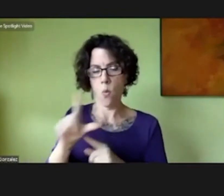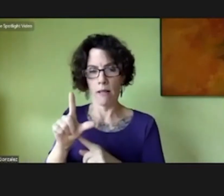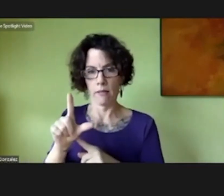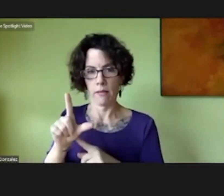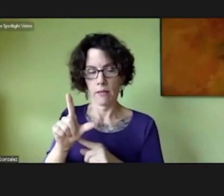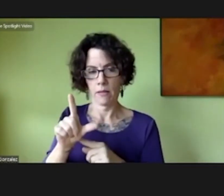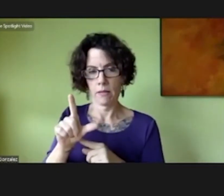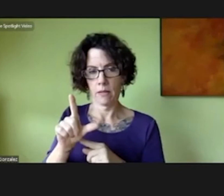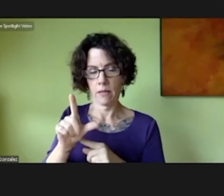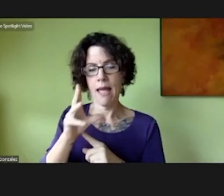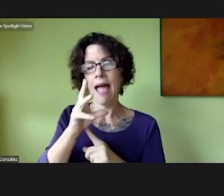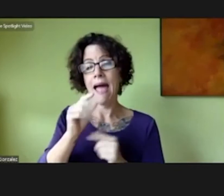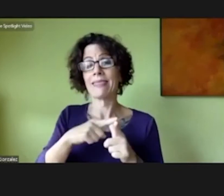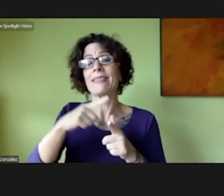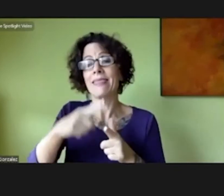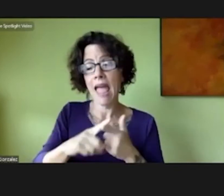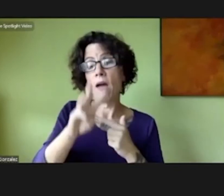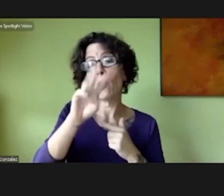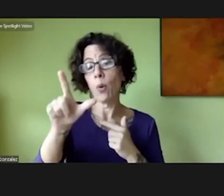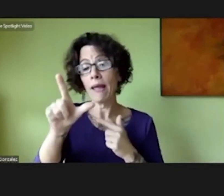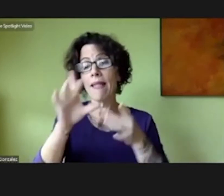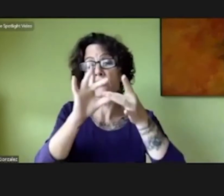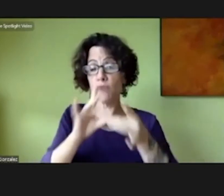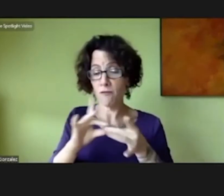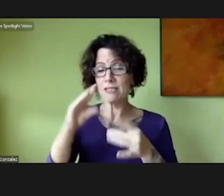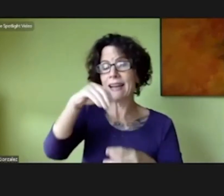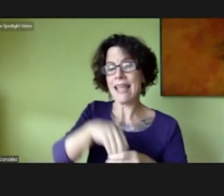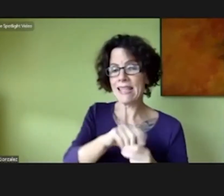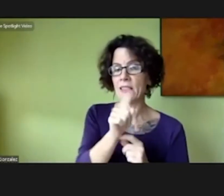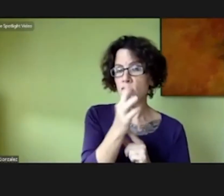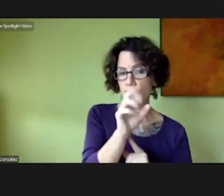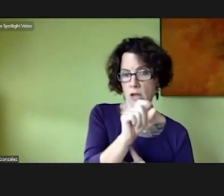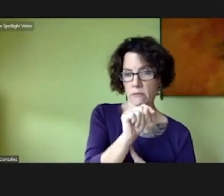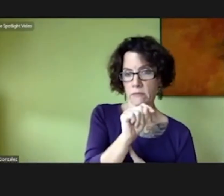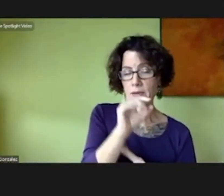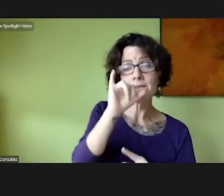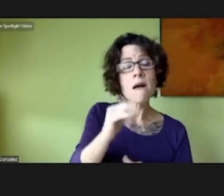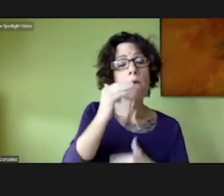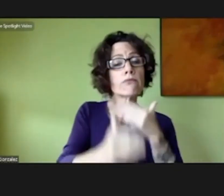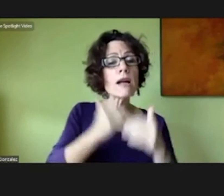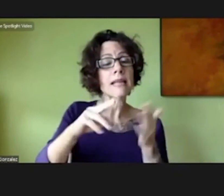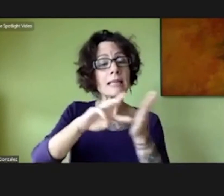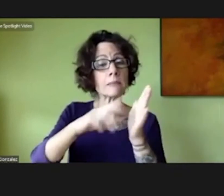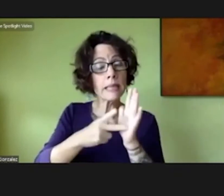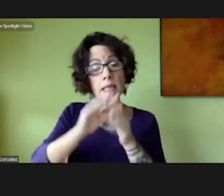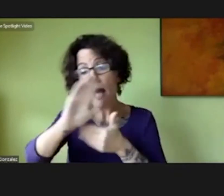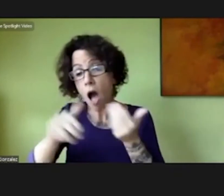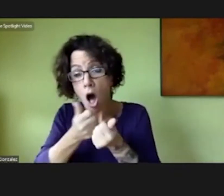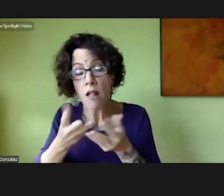and that process, what came to mind is that all of your property together must be referenced in your will.